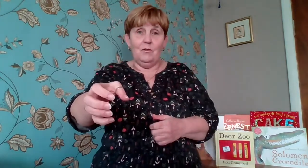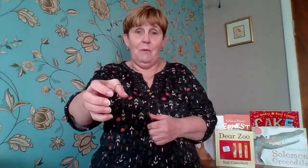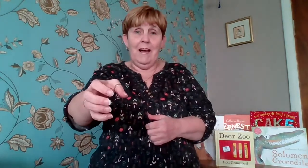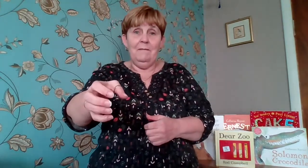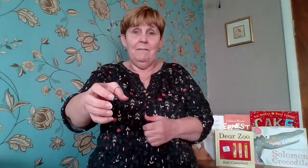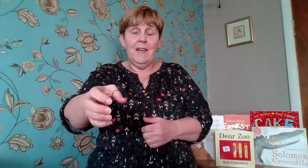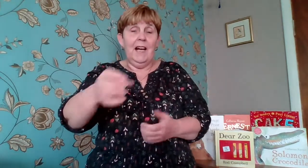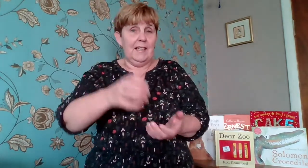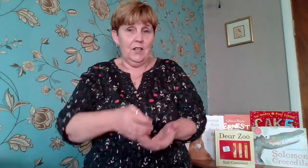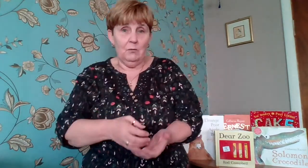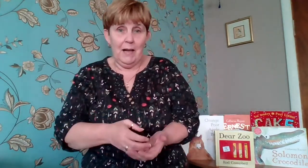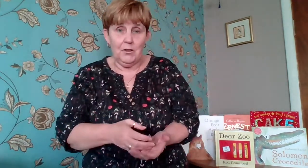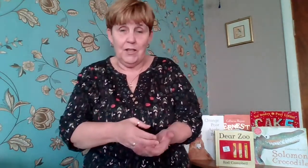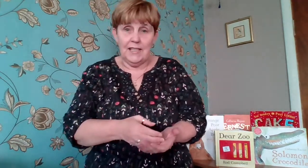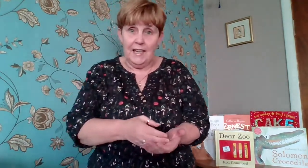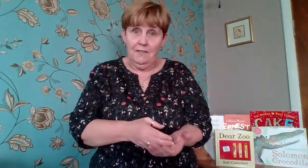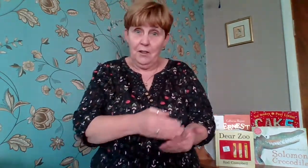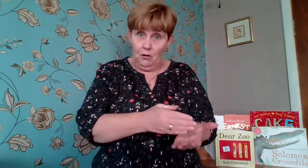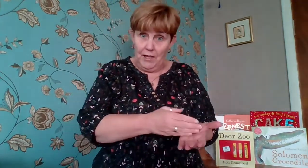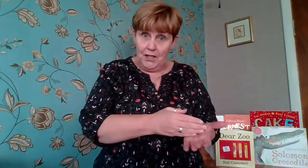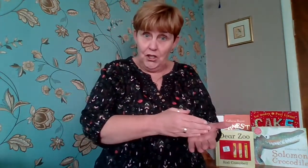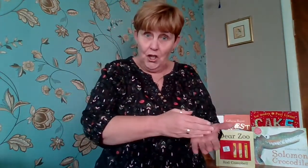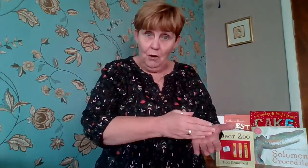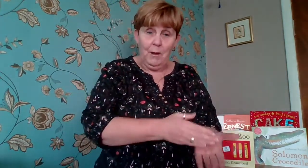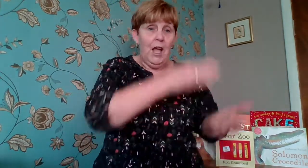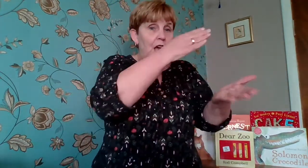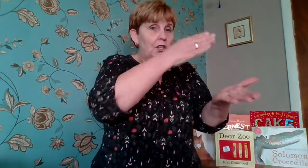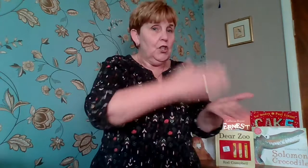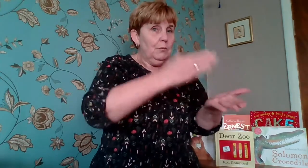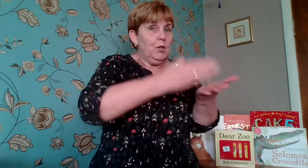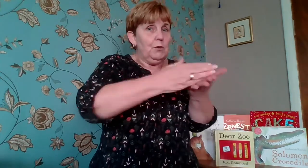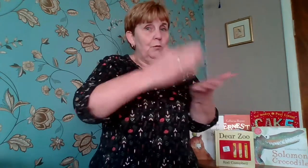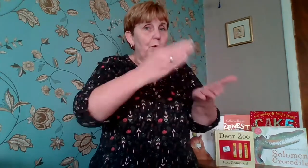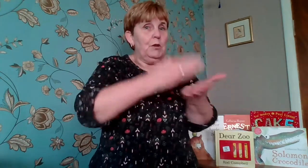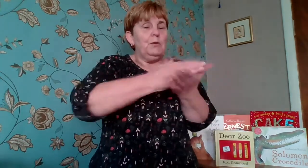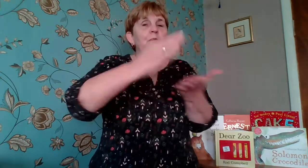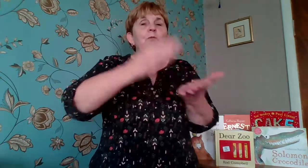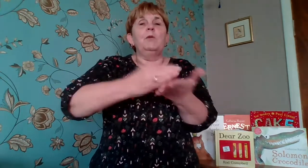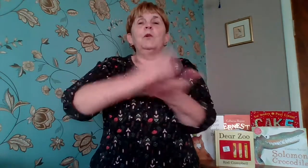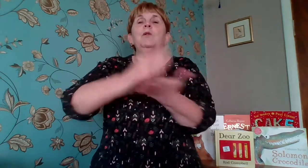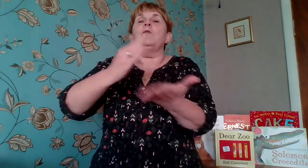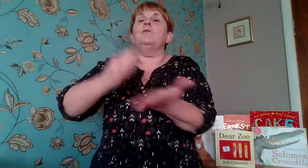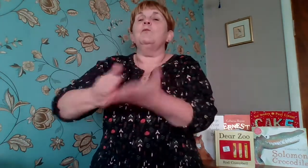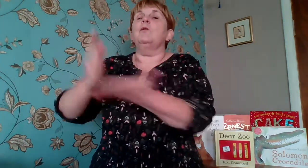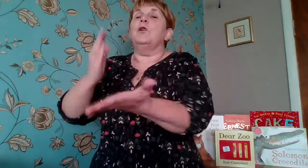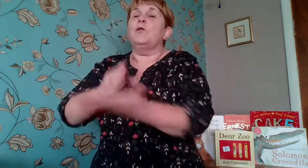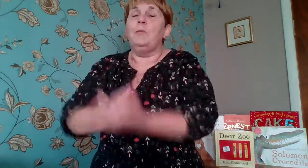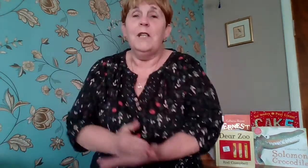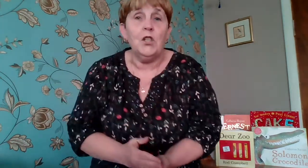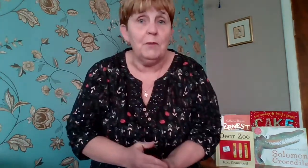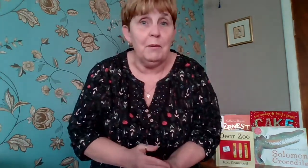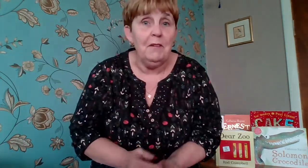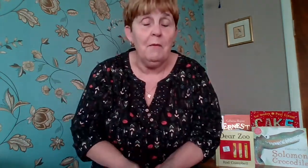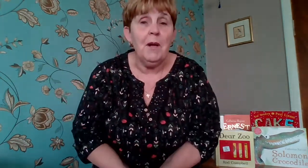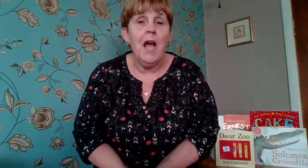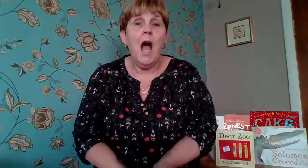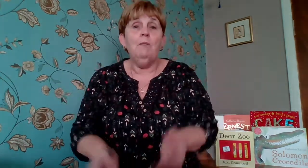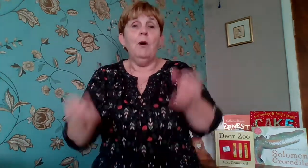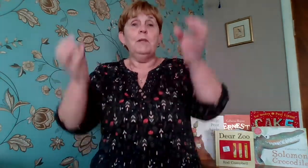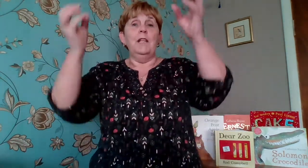man. And the little old man took his knife. Are you all ready to chop? Chop, chop, chop, chop, chop, chop, chop, chop, chop, chop, chop, chop, chop, chop, chop. Chopped the beef up, popped it in the